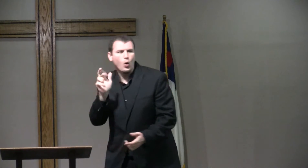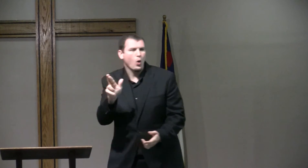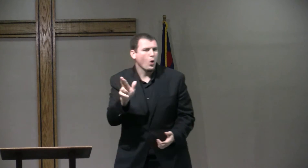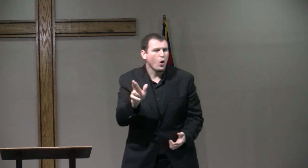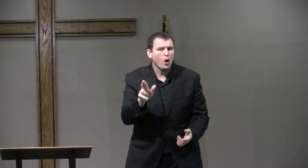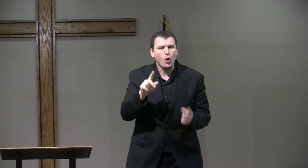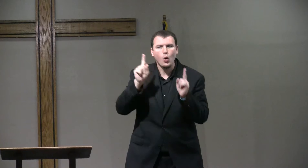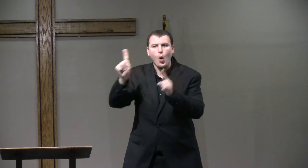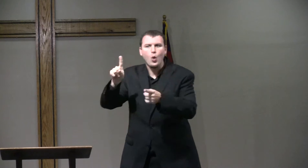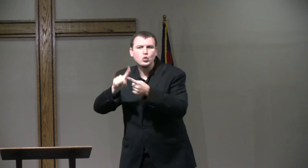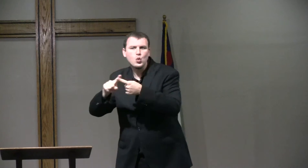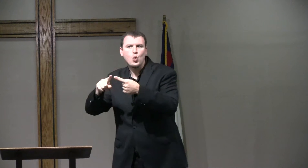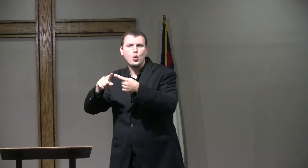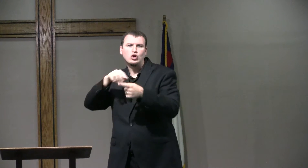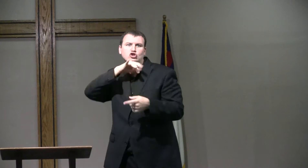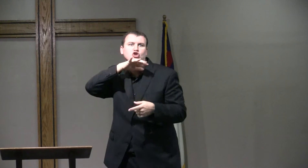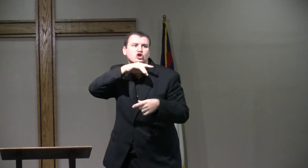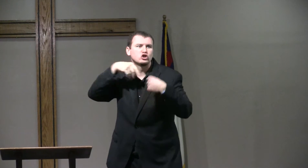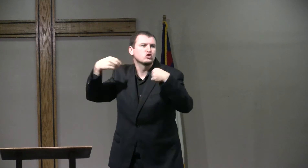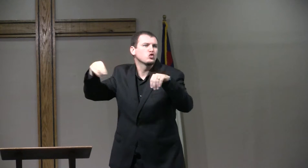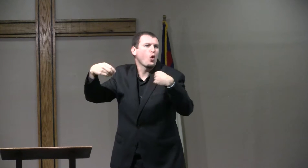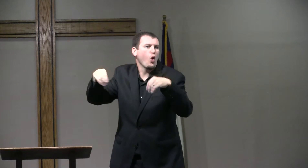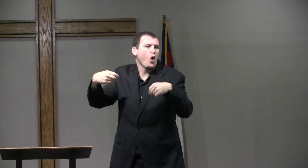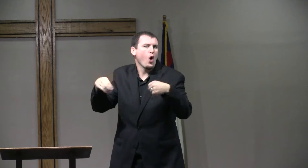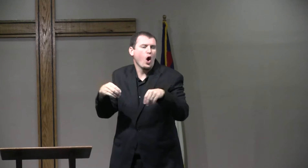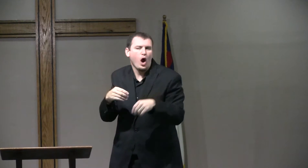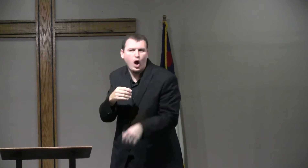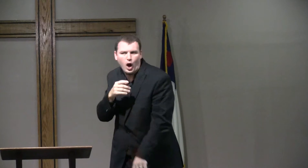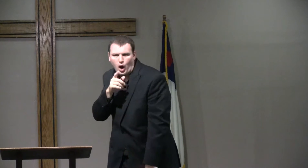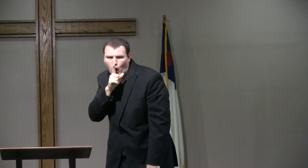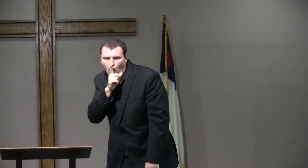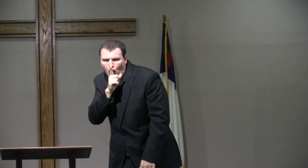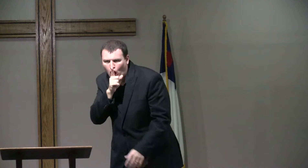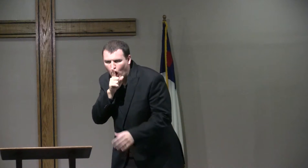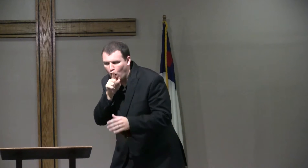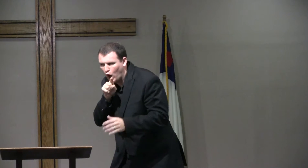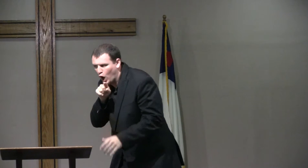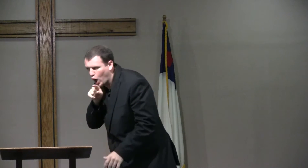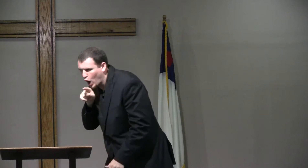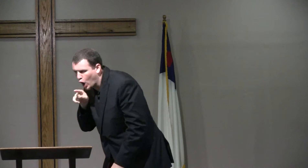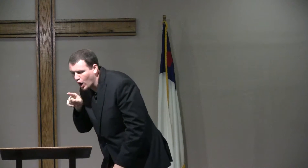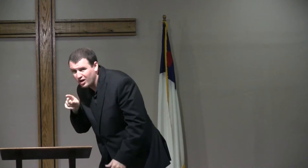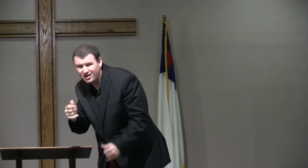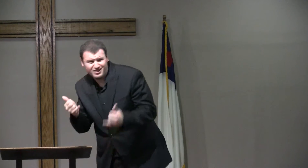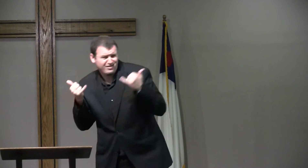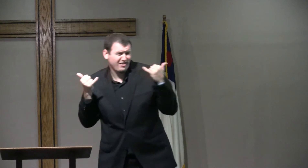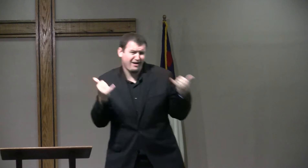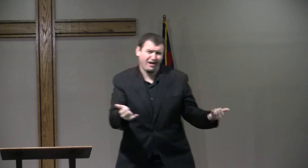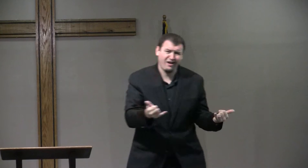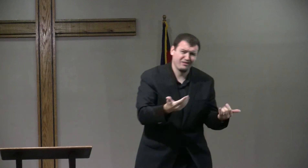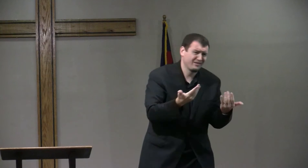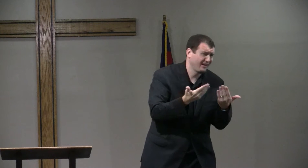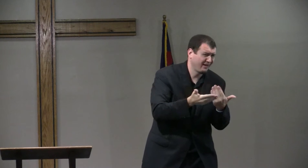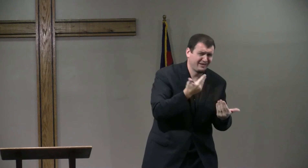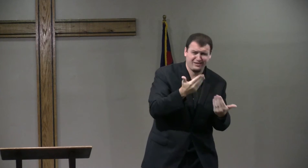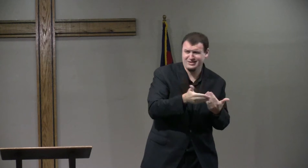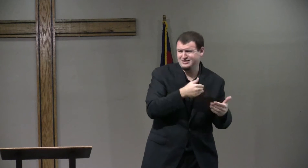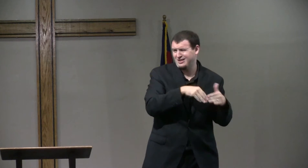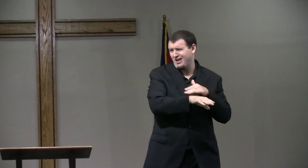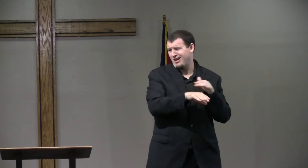to maybe look for a woman to lust after, we could go to a bar or something, or go into the stores